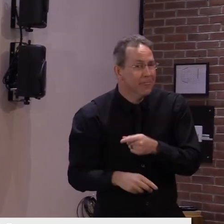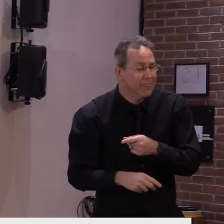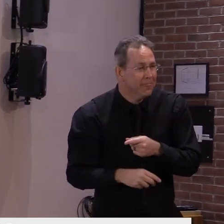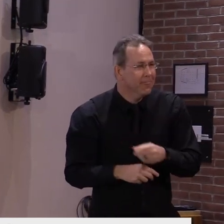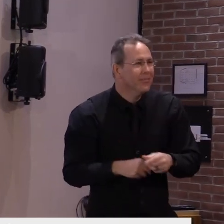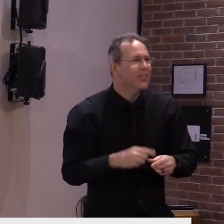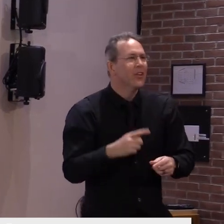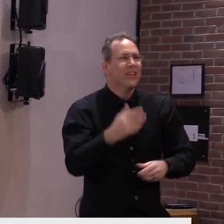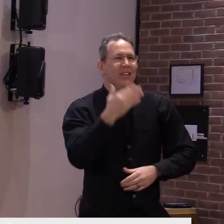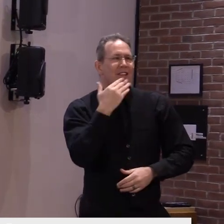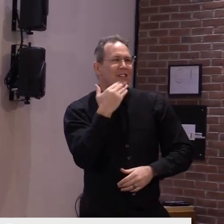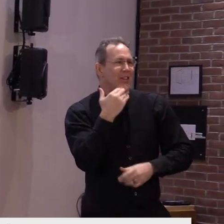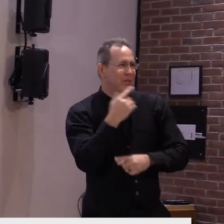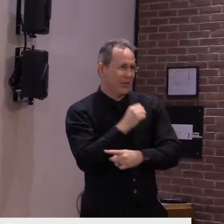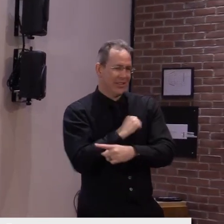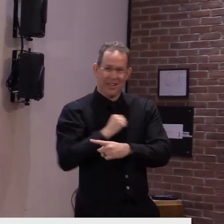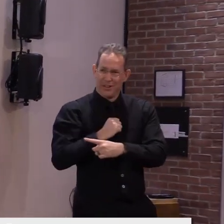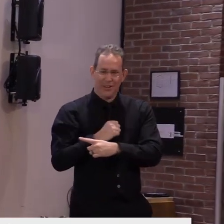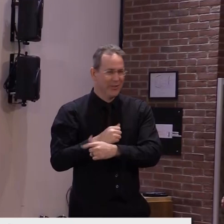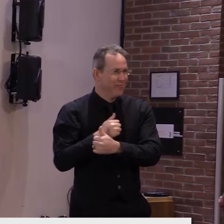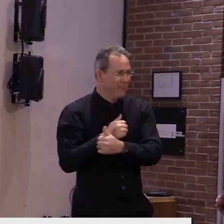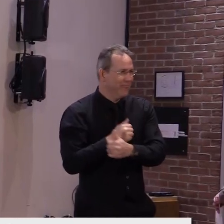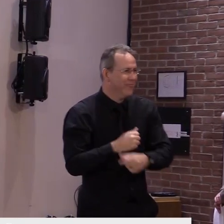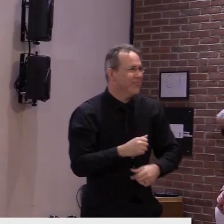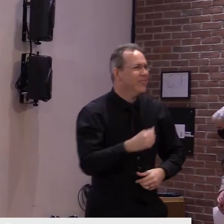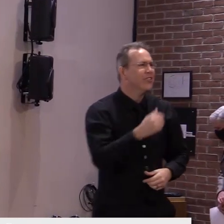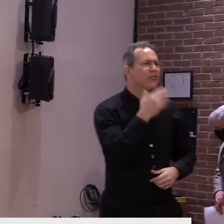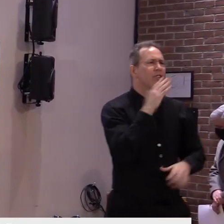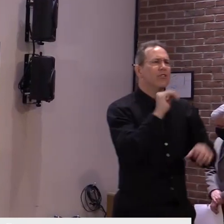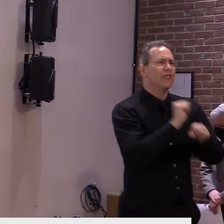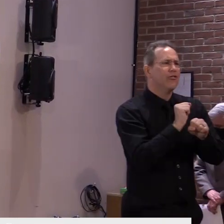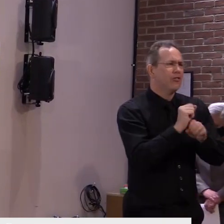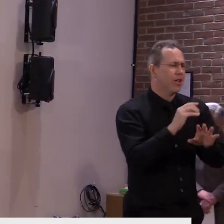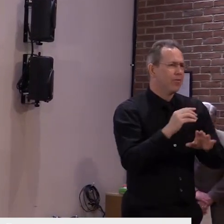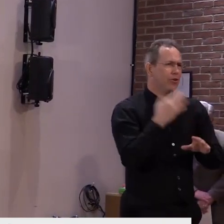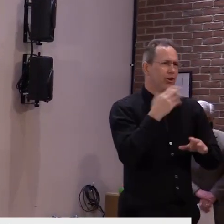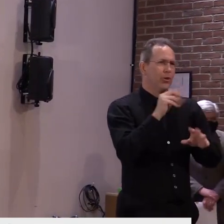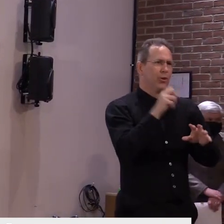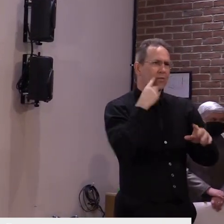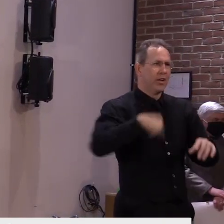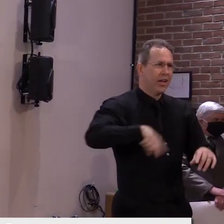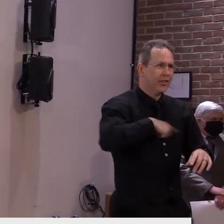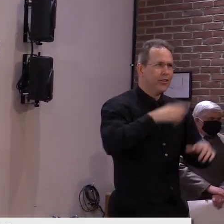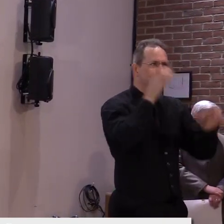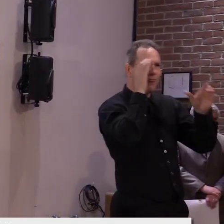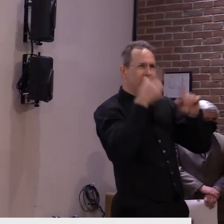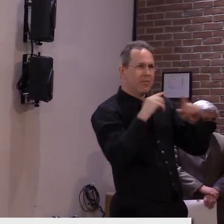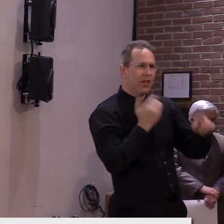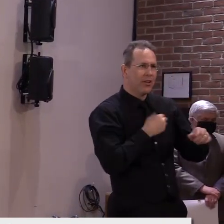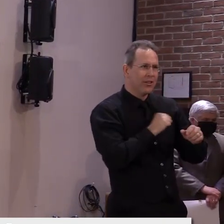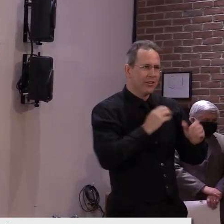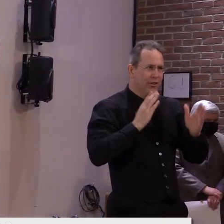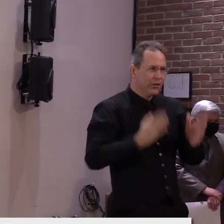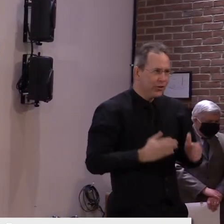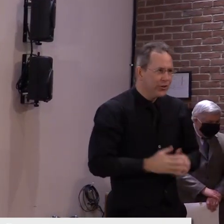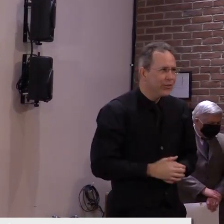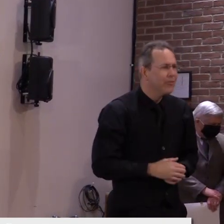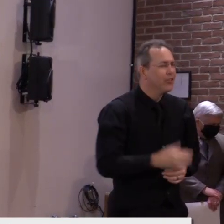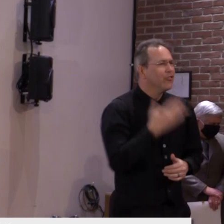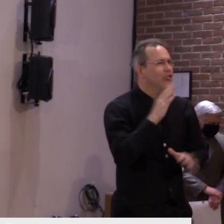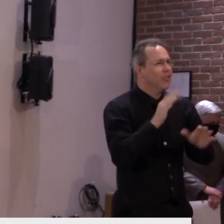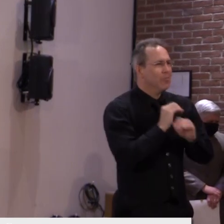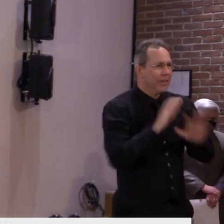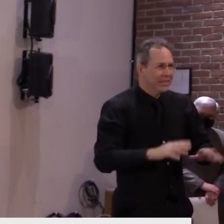and reporting such great news for the state of Vermont. We're very blessed here in Vermont to have such a strong